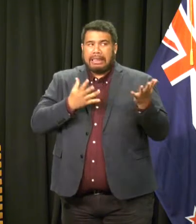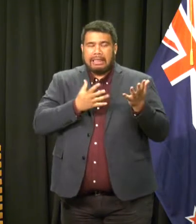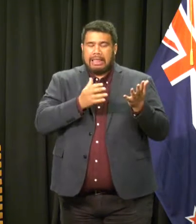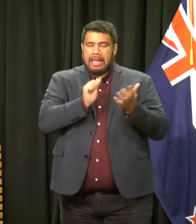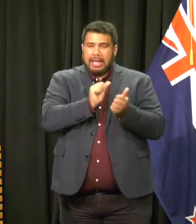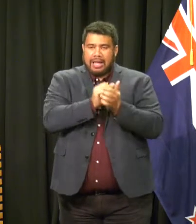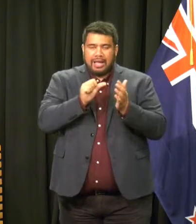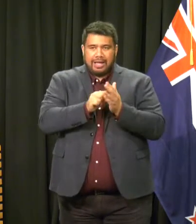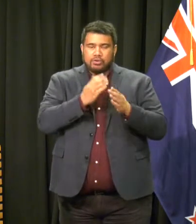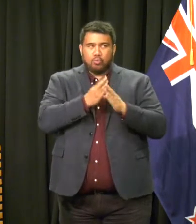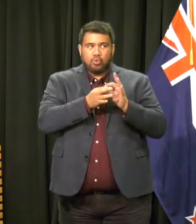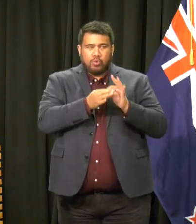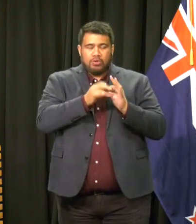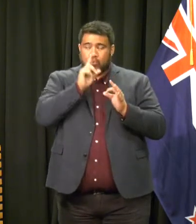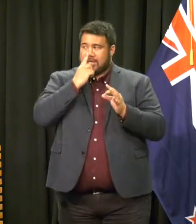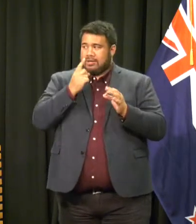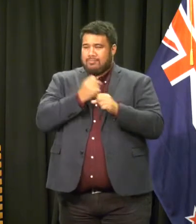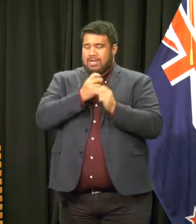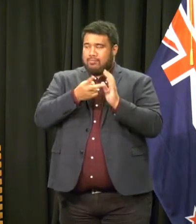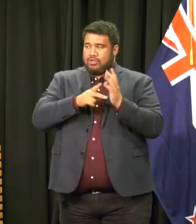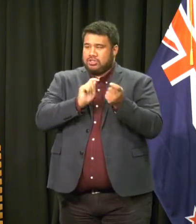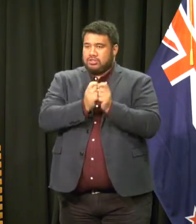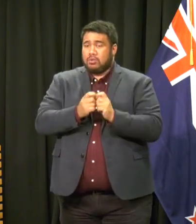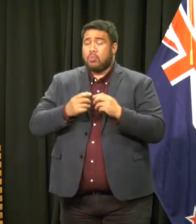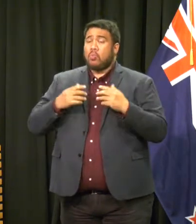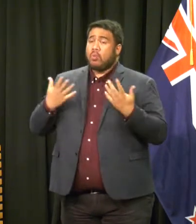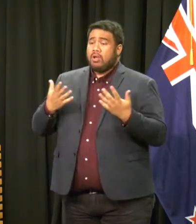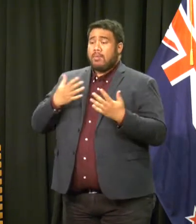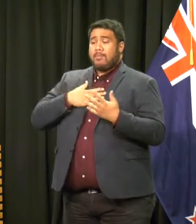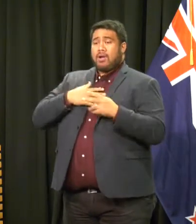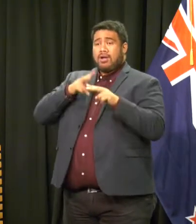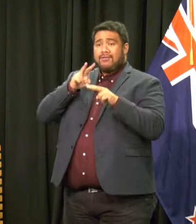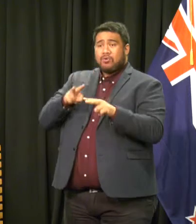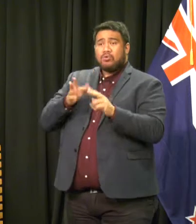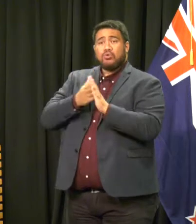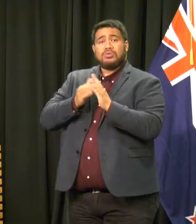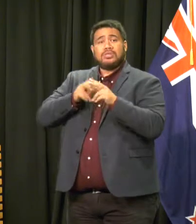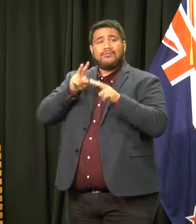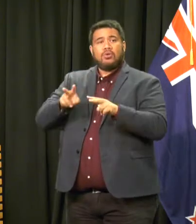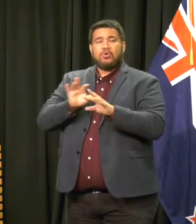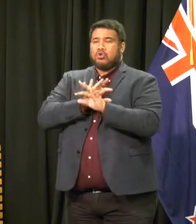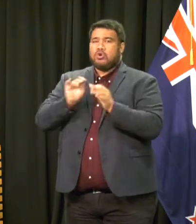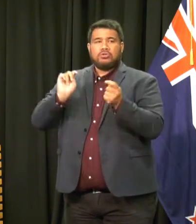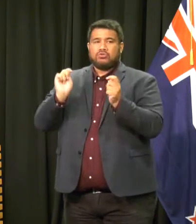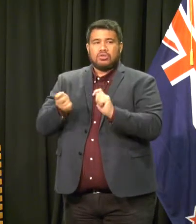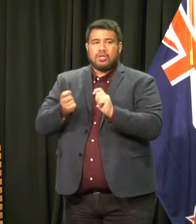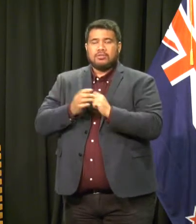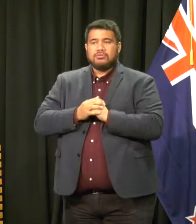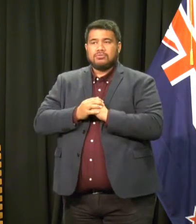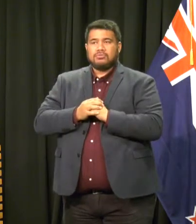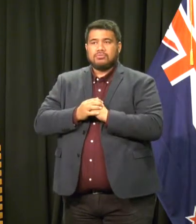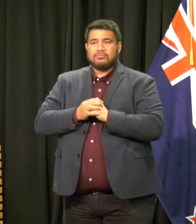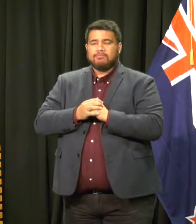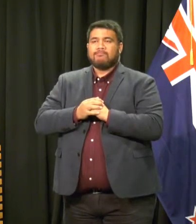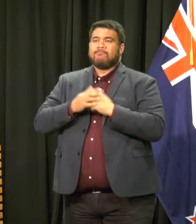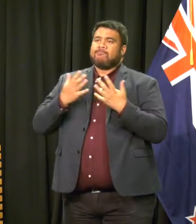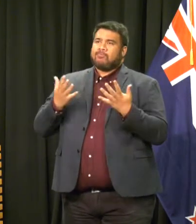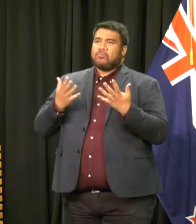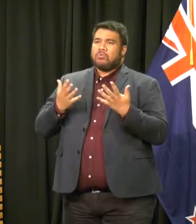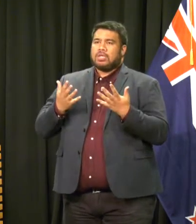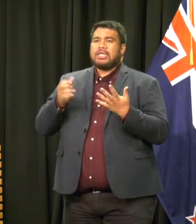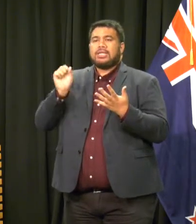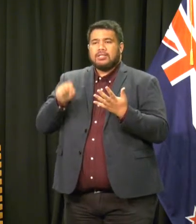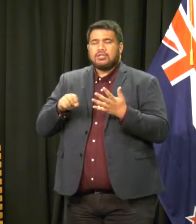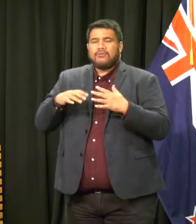regard, my position and New Zealand's position has not changed. That doesn't stop us from having, of course,